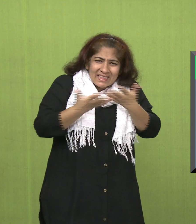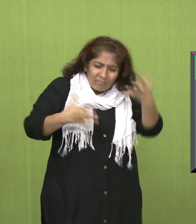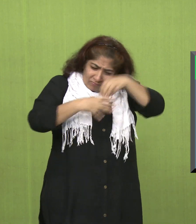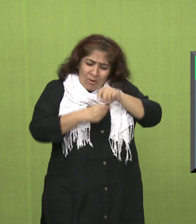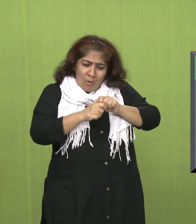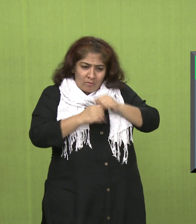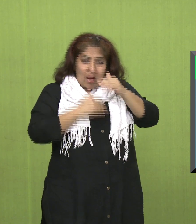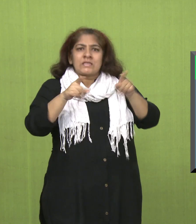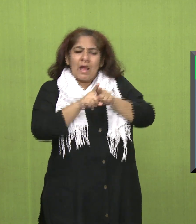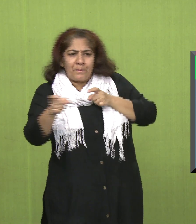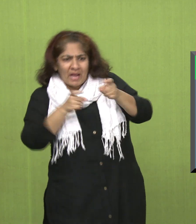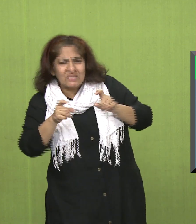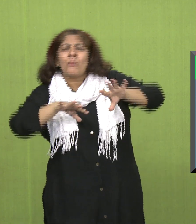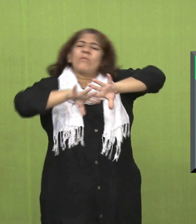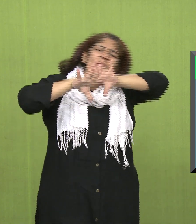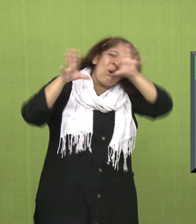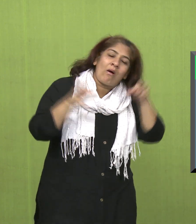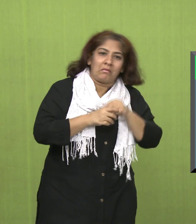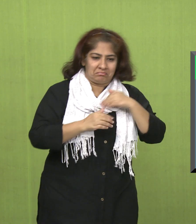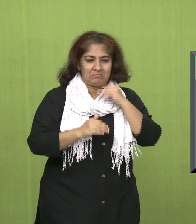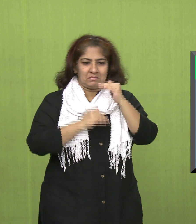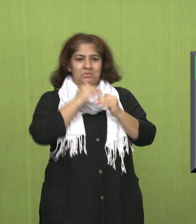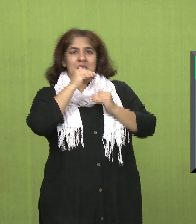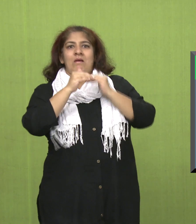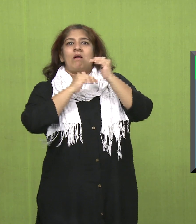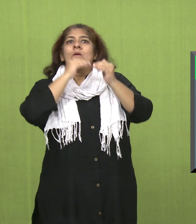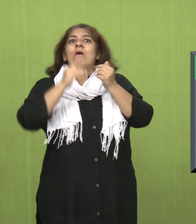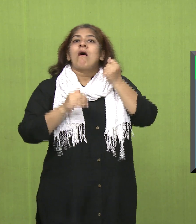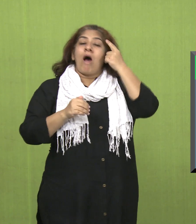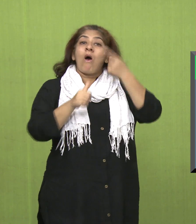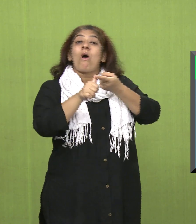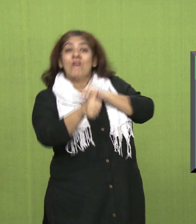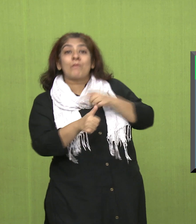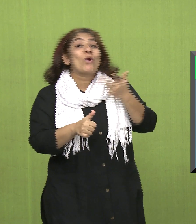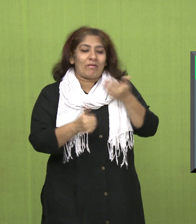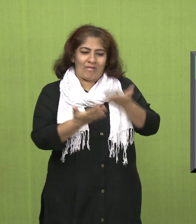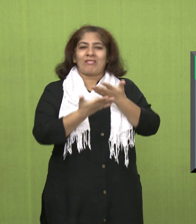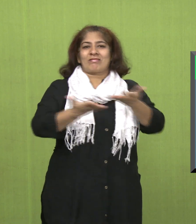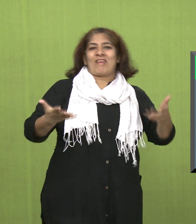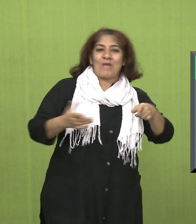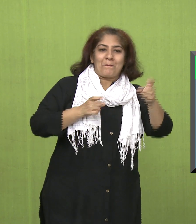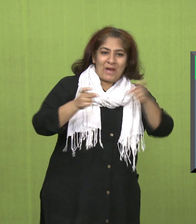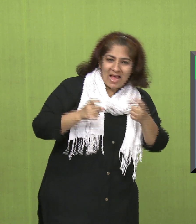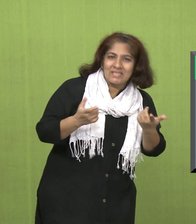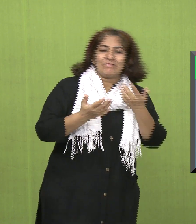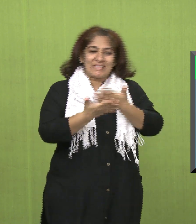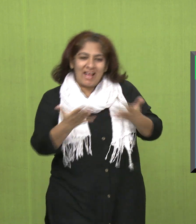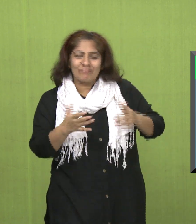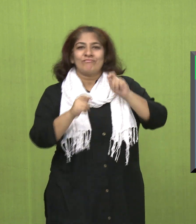work in a team and the teamwork is shared and then the company develops. So this is the